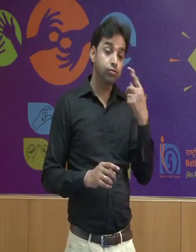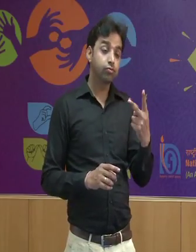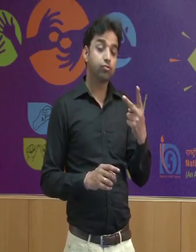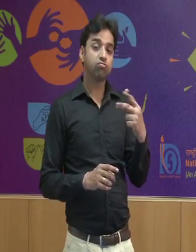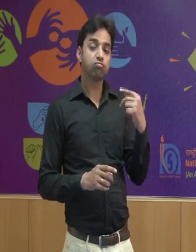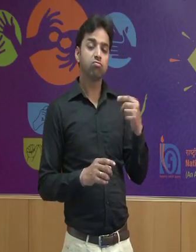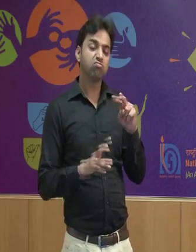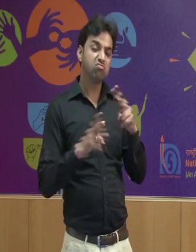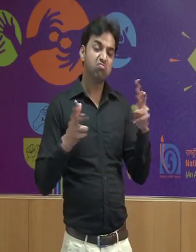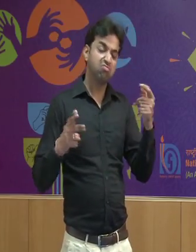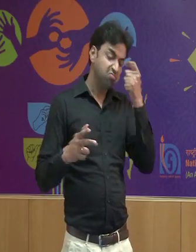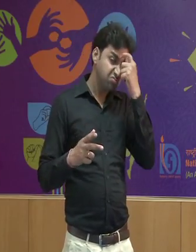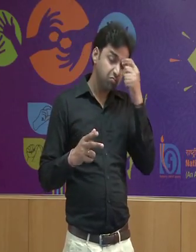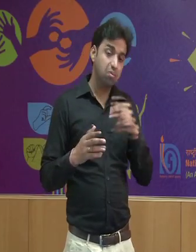problems and challenges in the society.